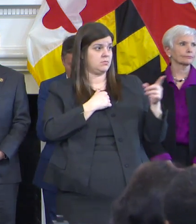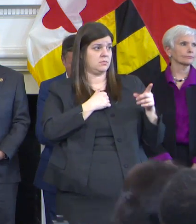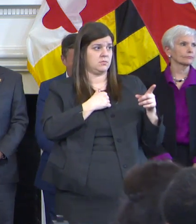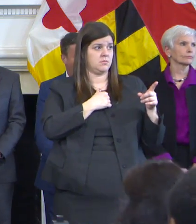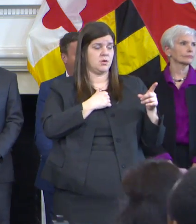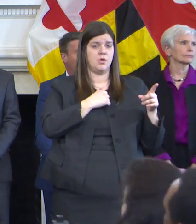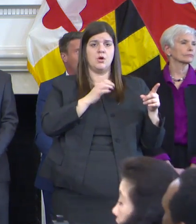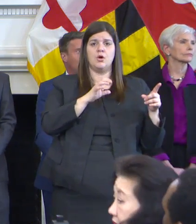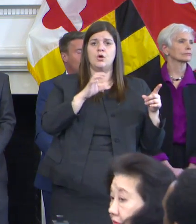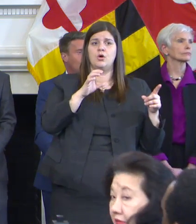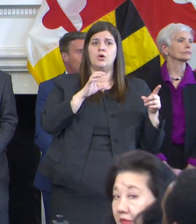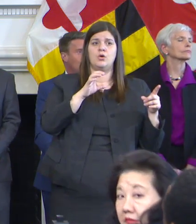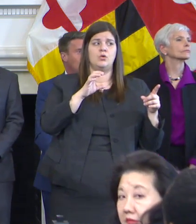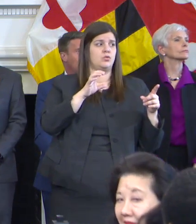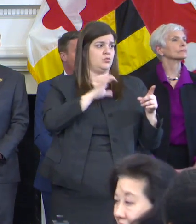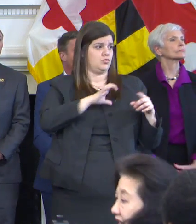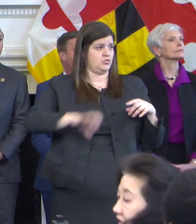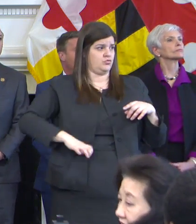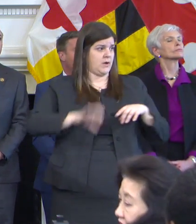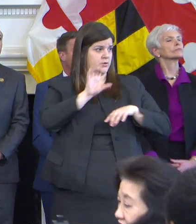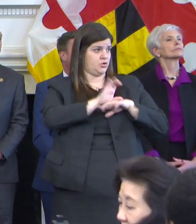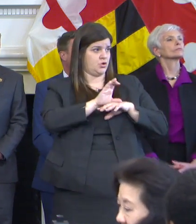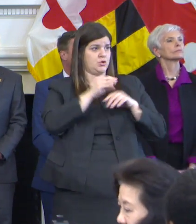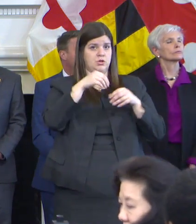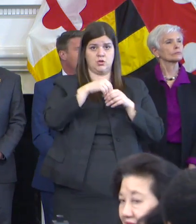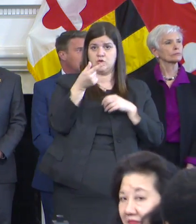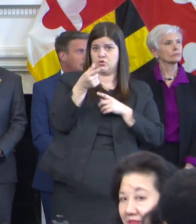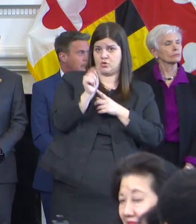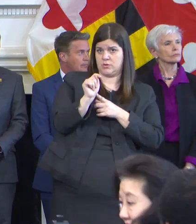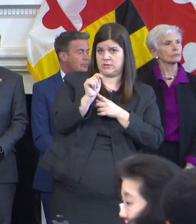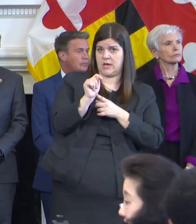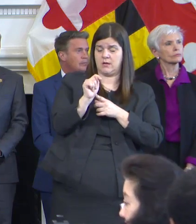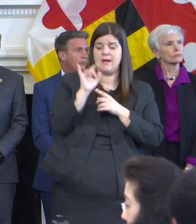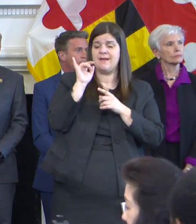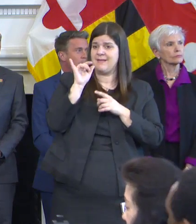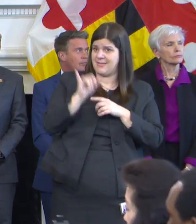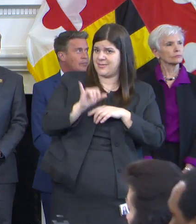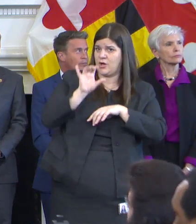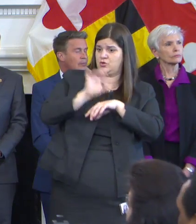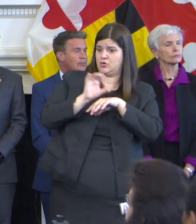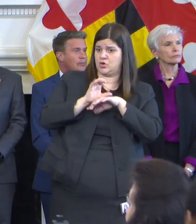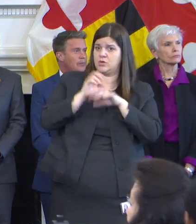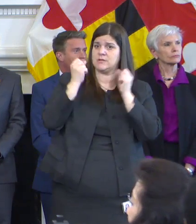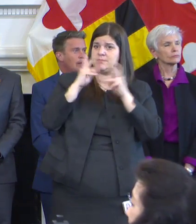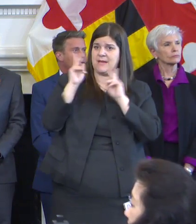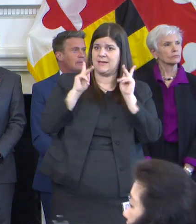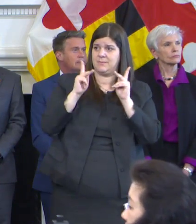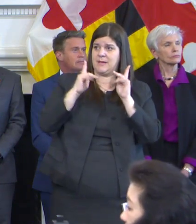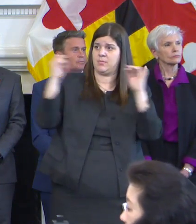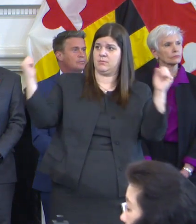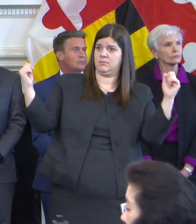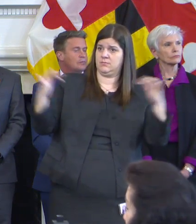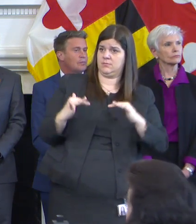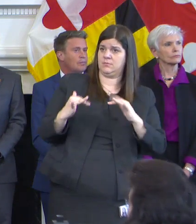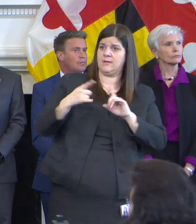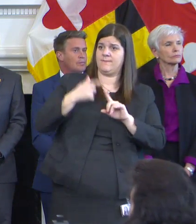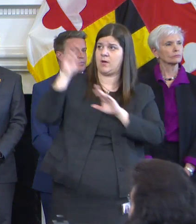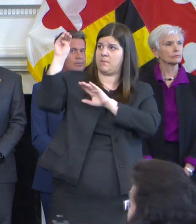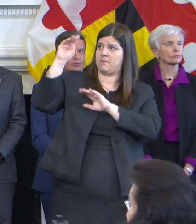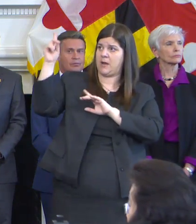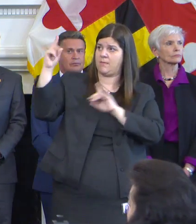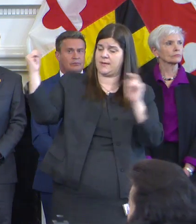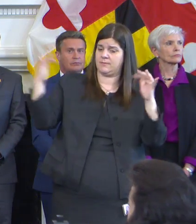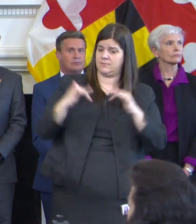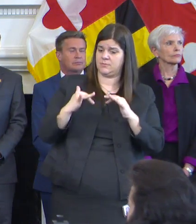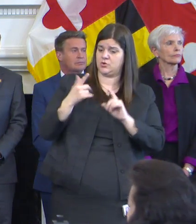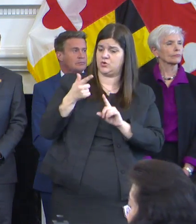that's a church that draws a lot of these parishioners from Maryland. It's close in the suburbs. Yeah. Is there any way that, have you reached